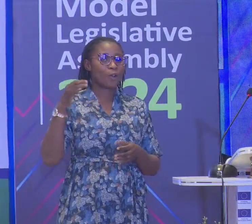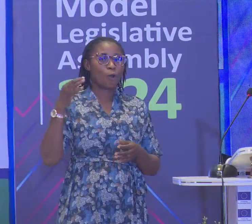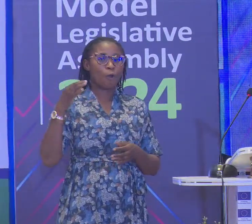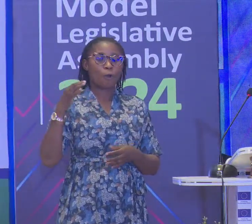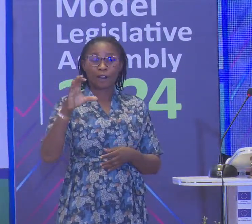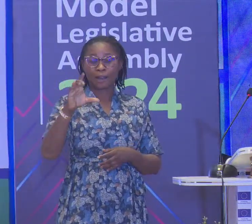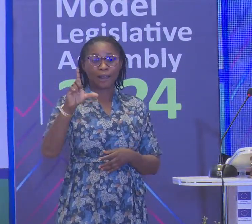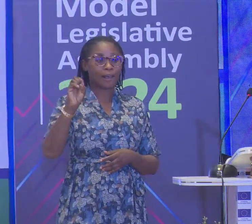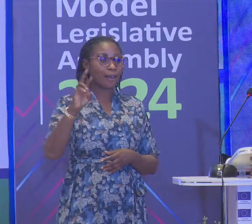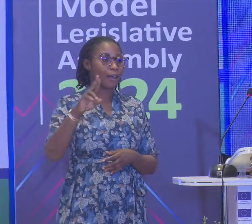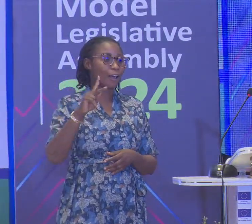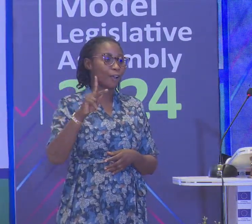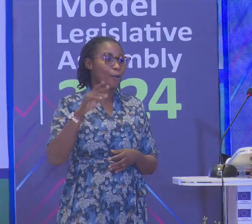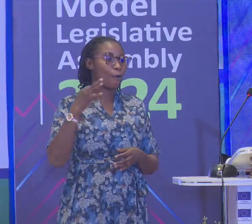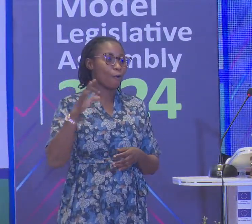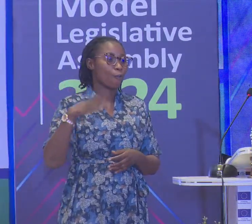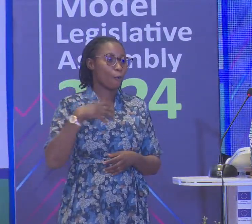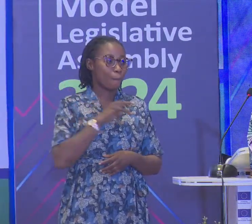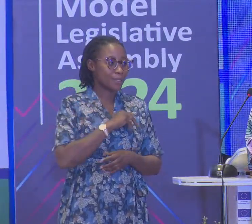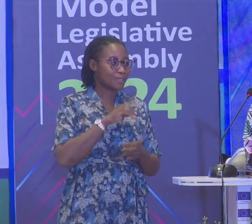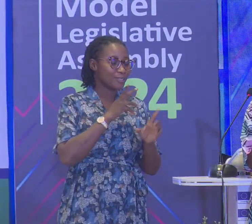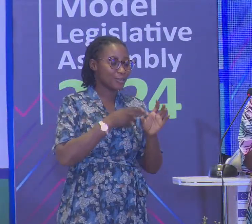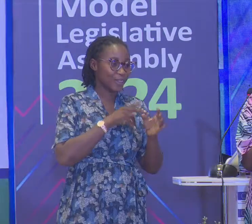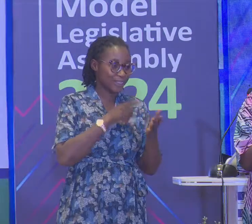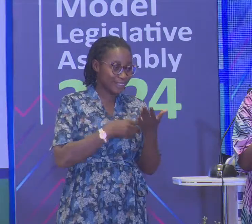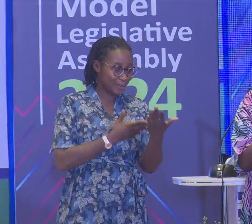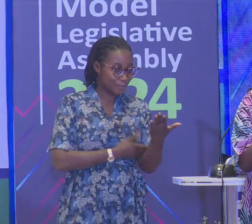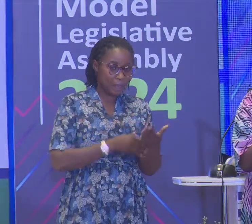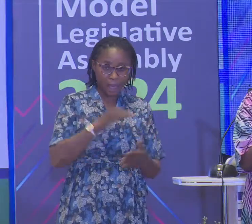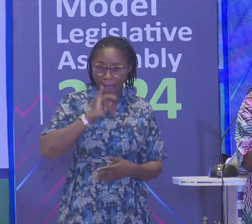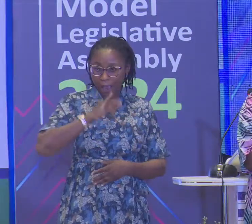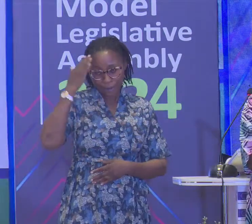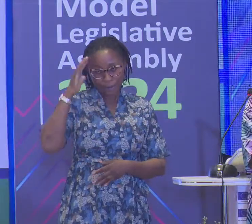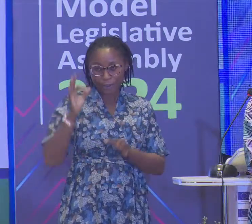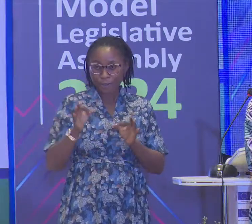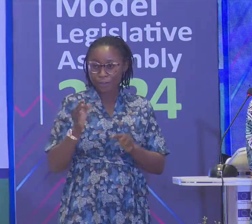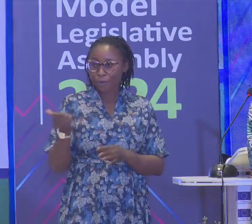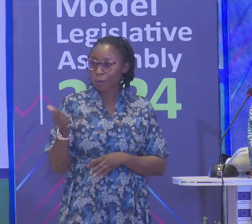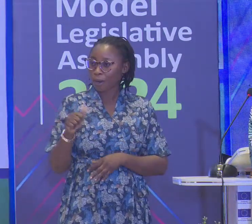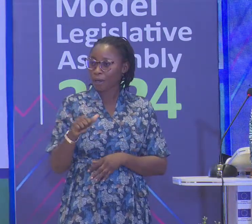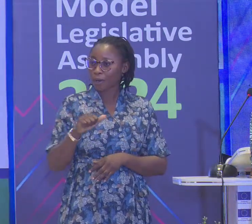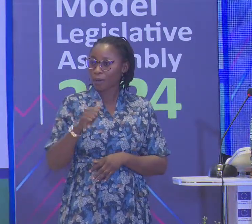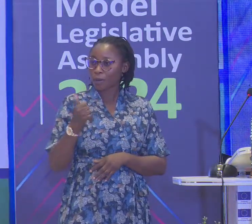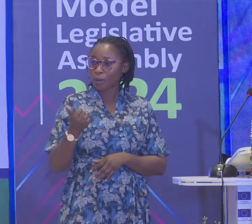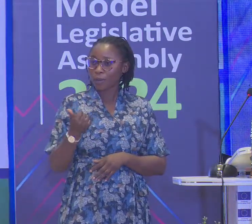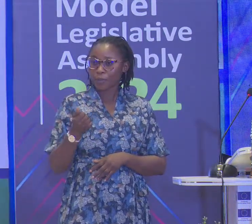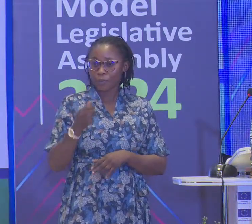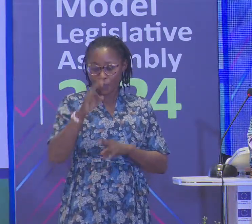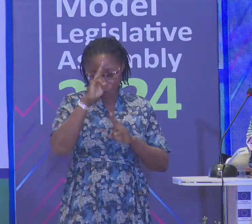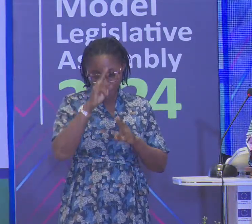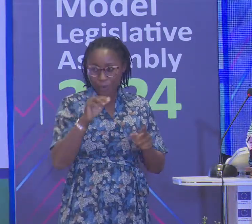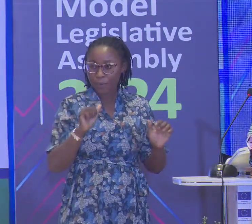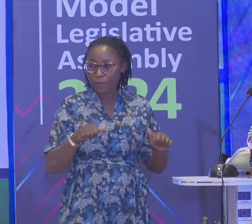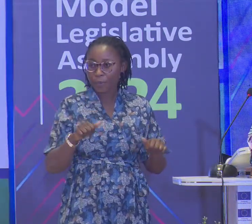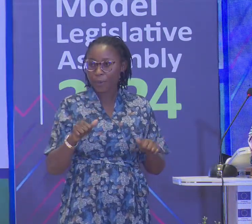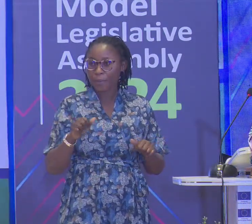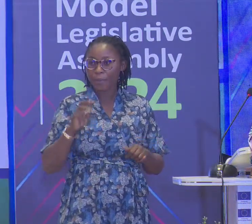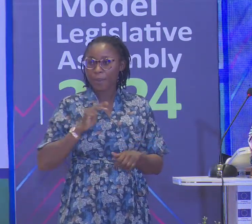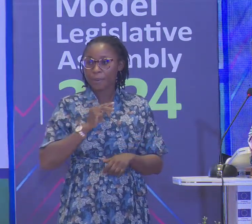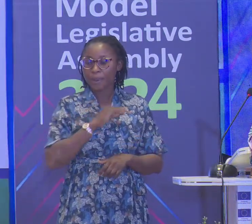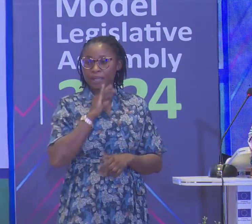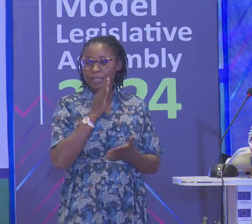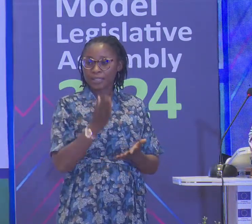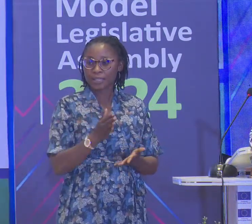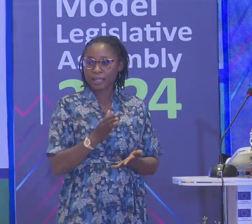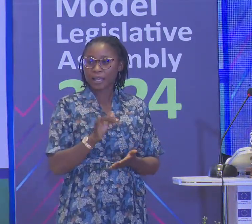morning. I don't know if we still have any honorable member, but if we recognize you, and everyone as well. I don't want to go